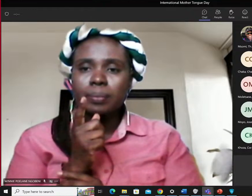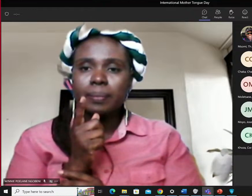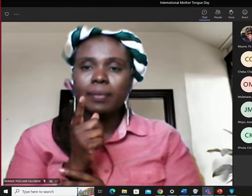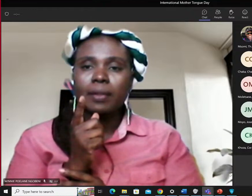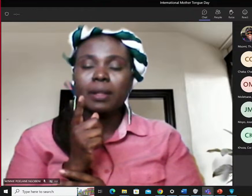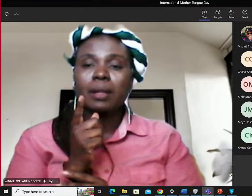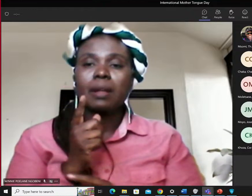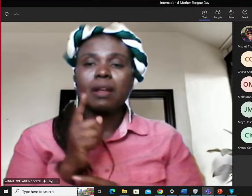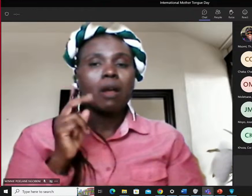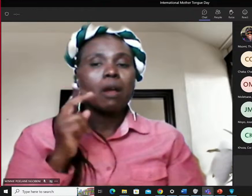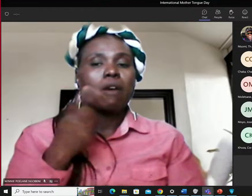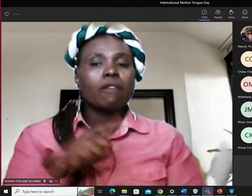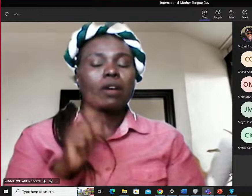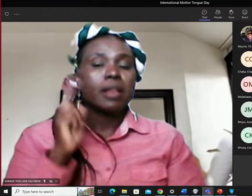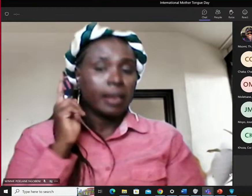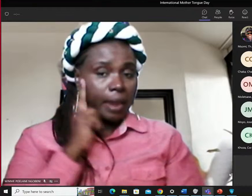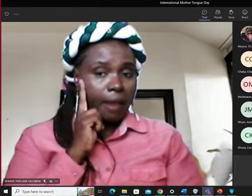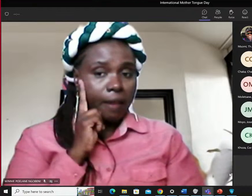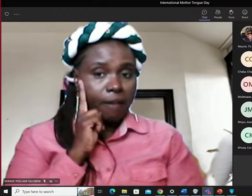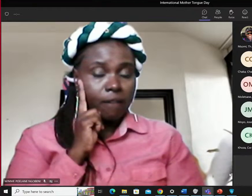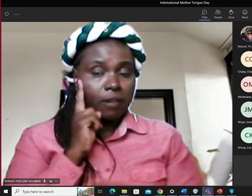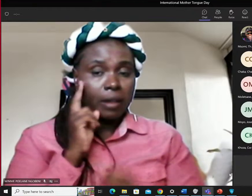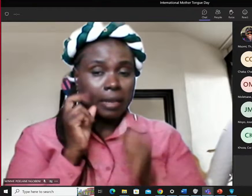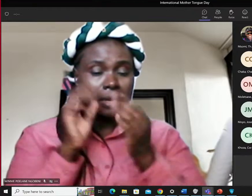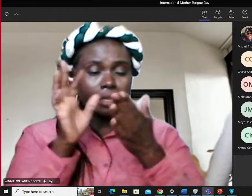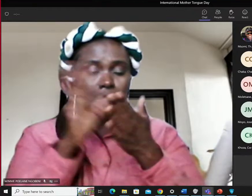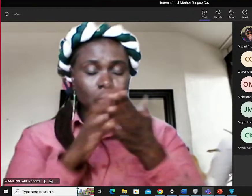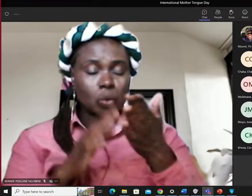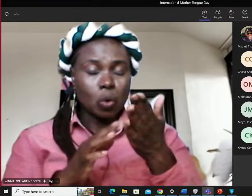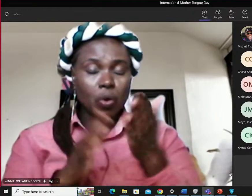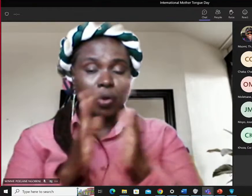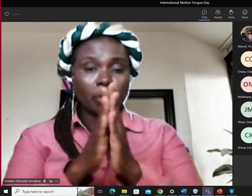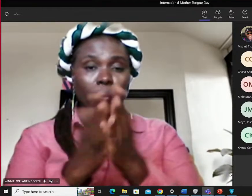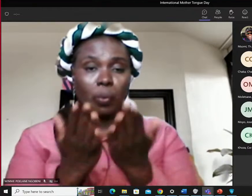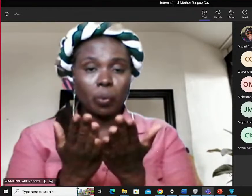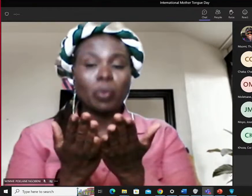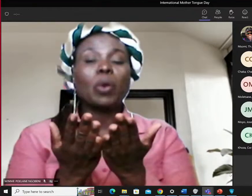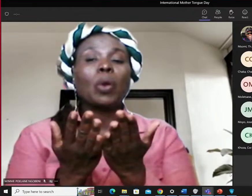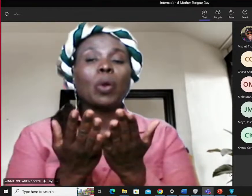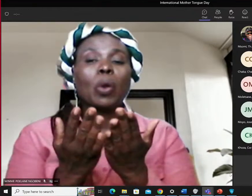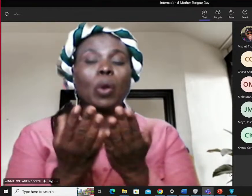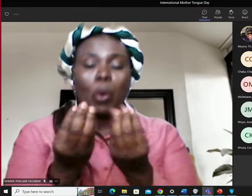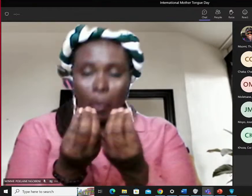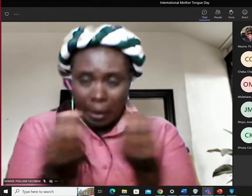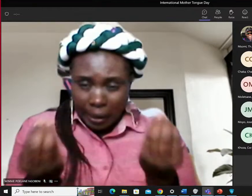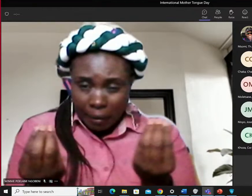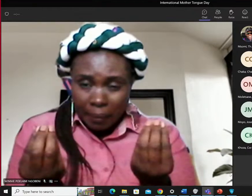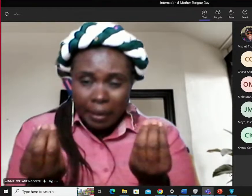a storybook, small children's storybook, and you said,